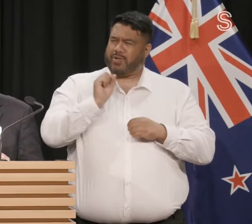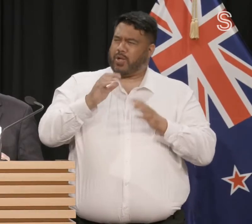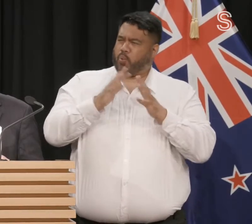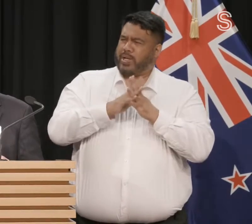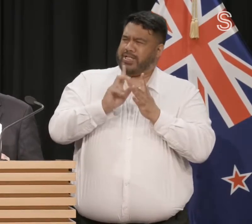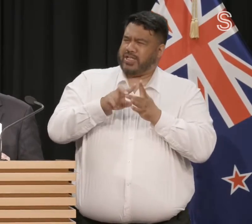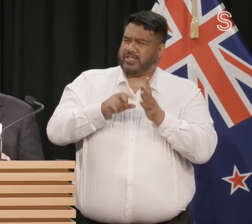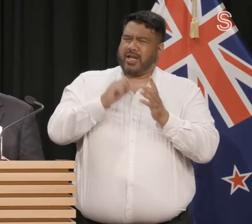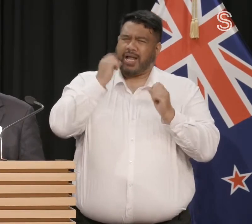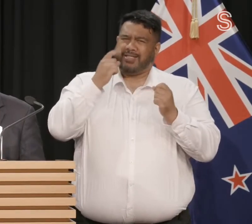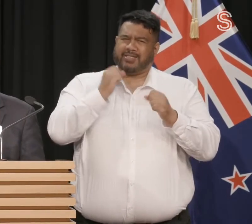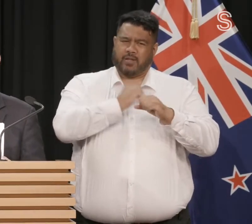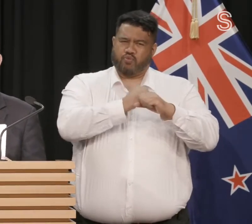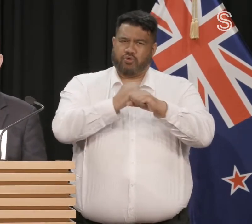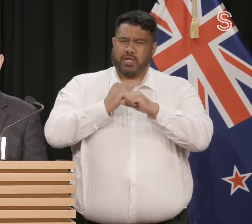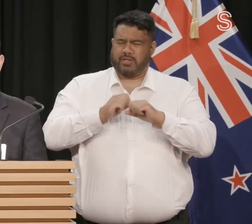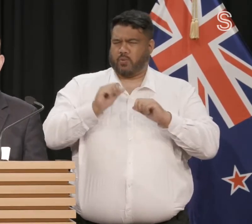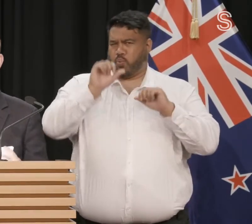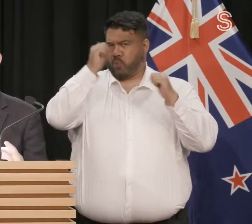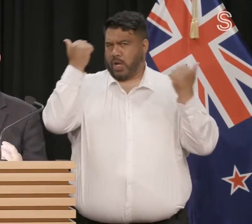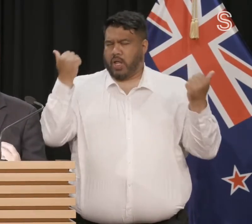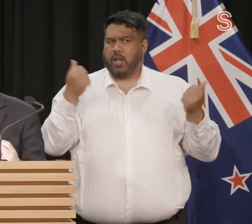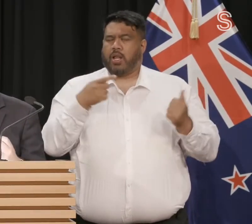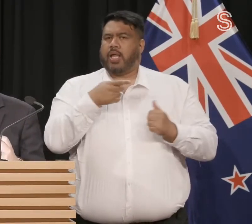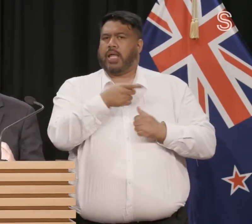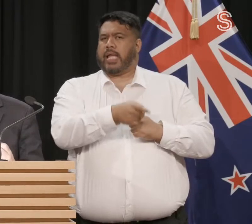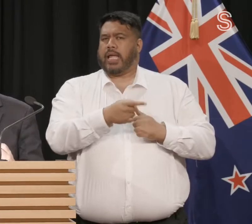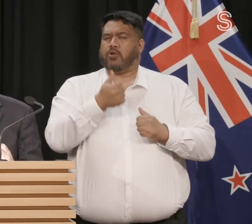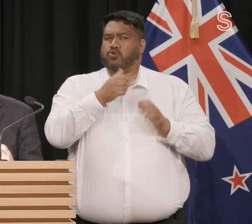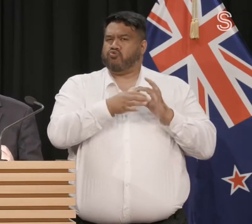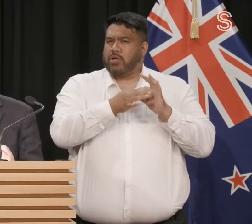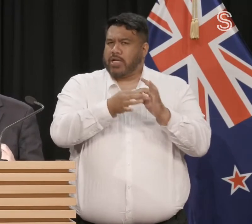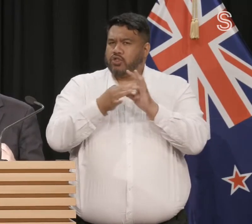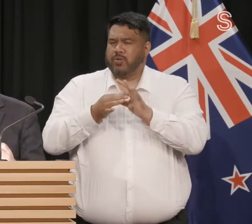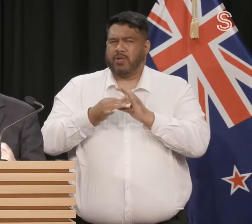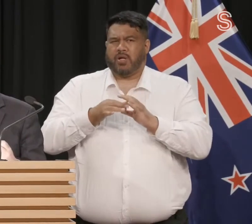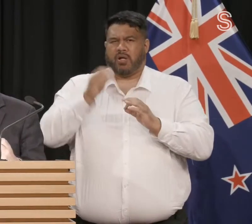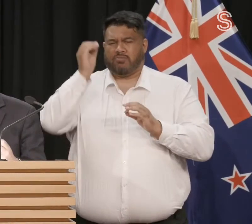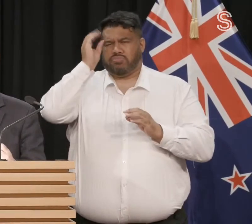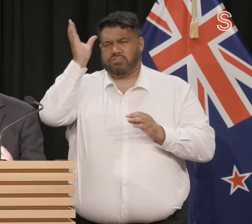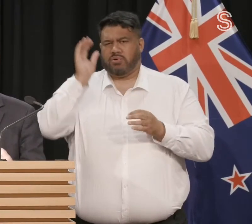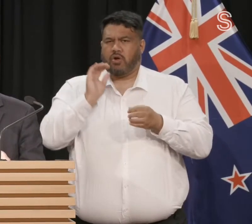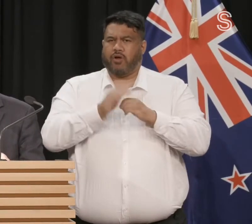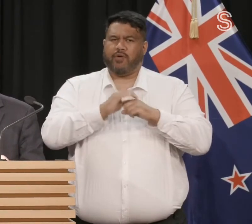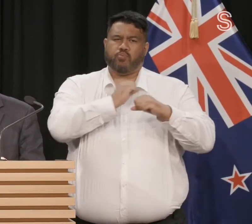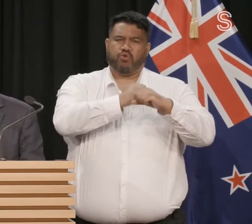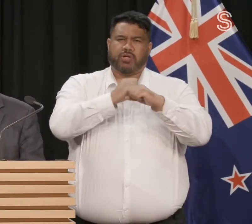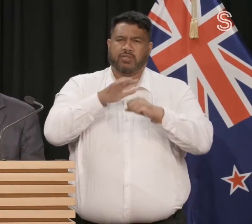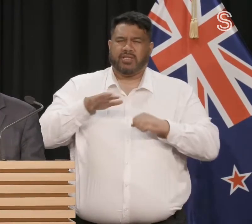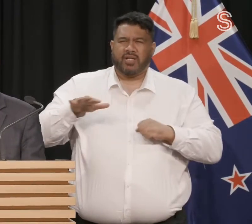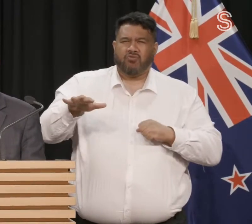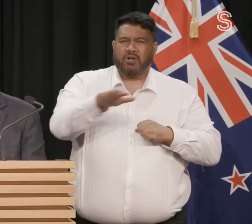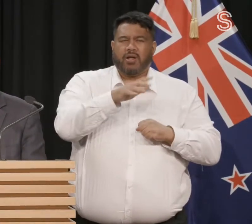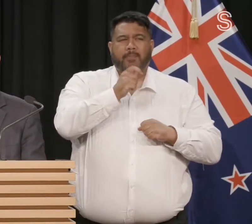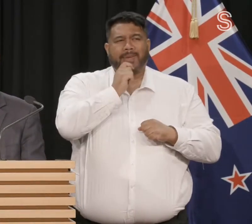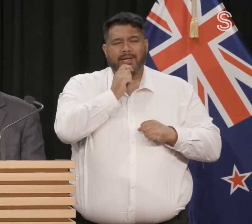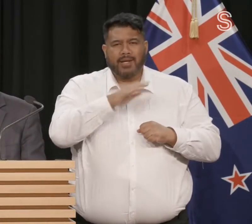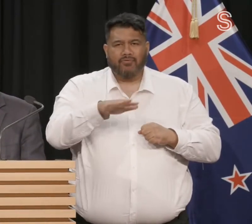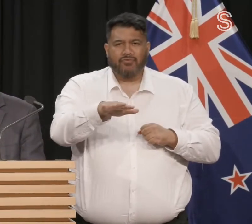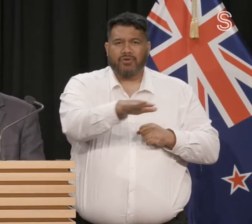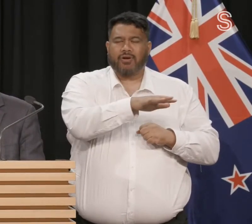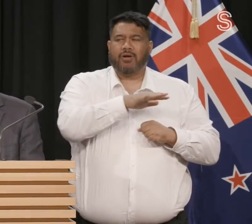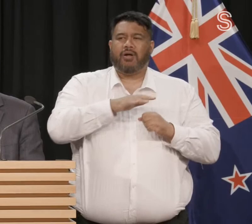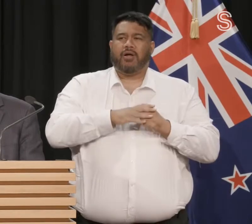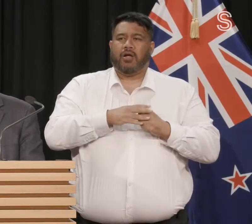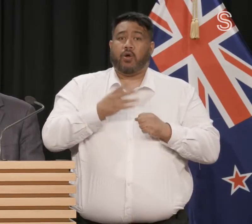portfolio very well. He's got extensive relationships and a really good knowledge of the broadcasting and media portfolios, and that